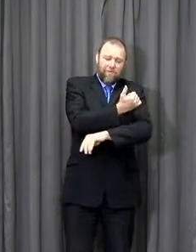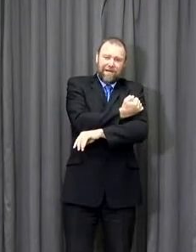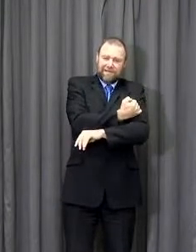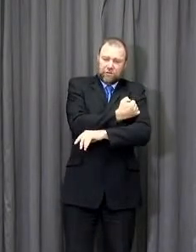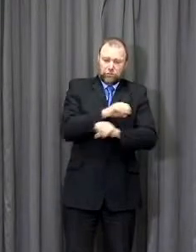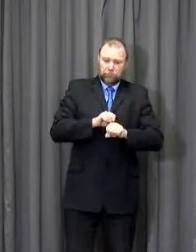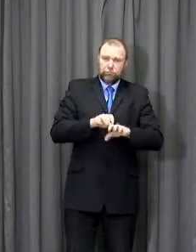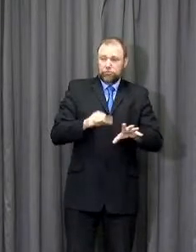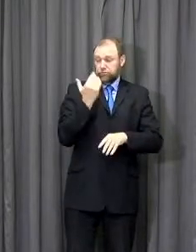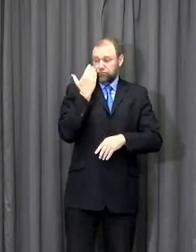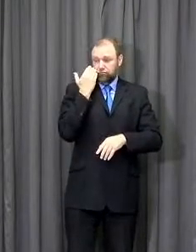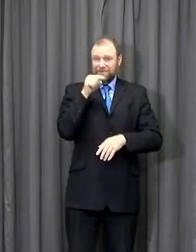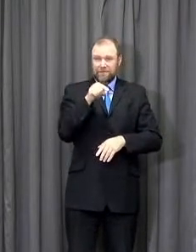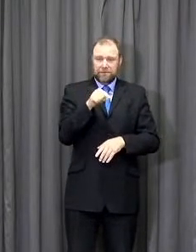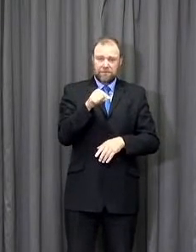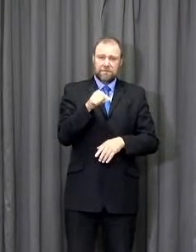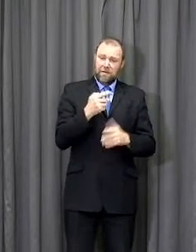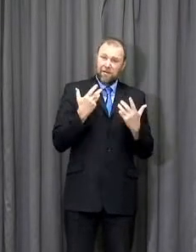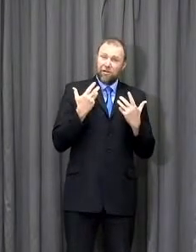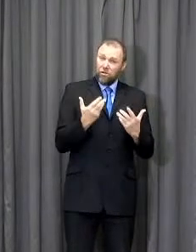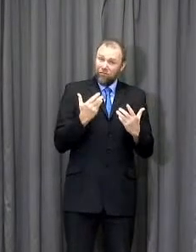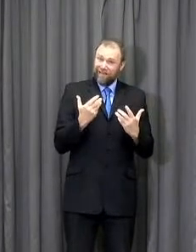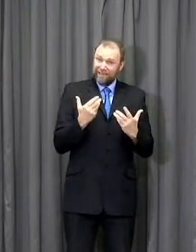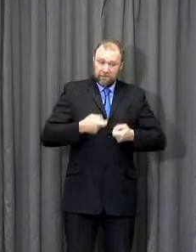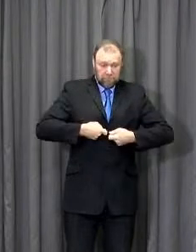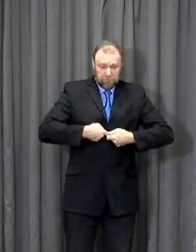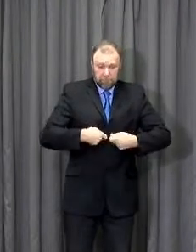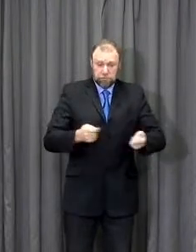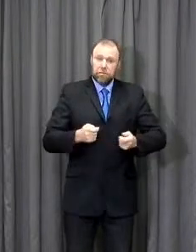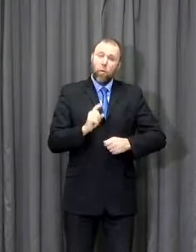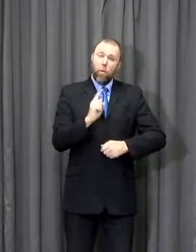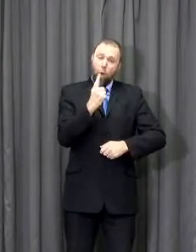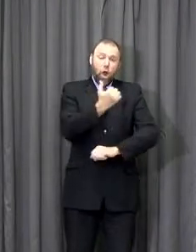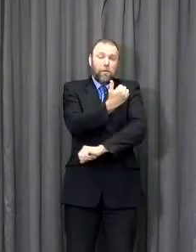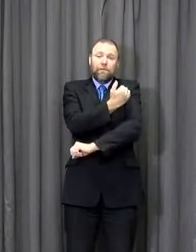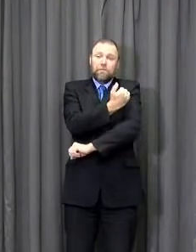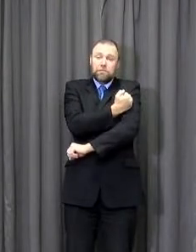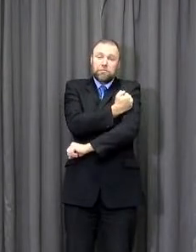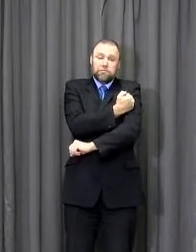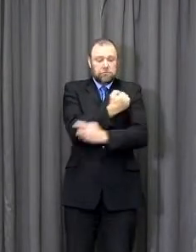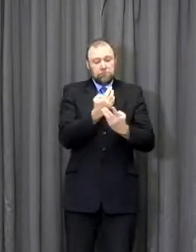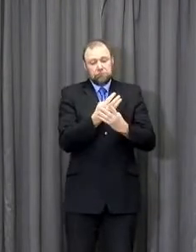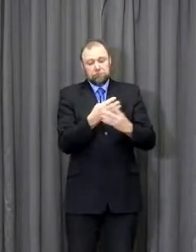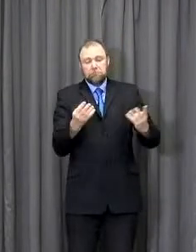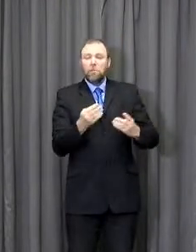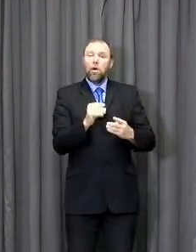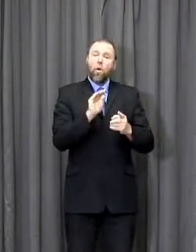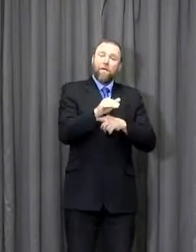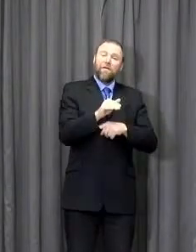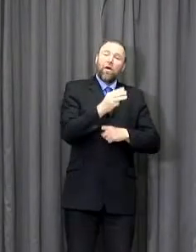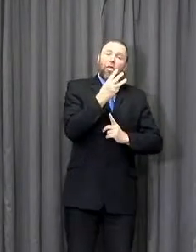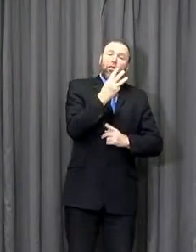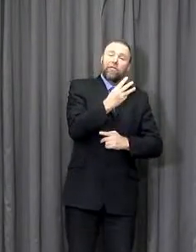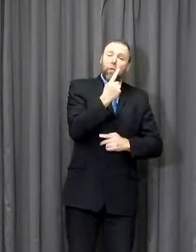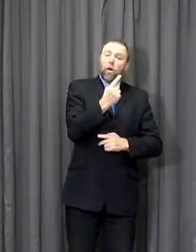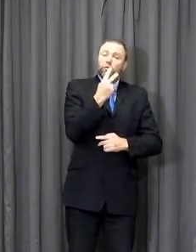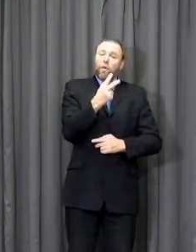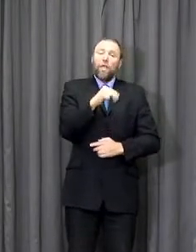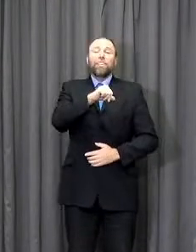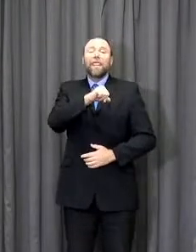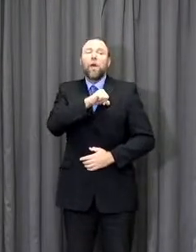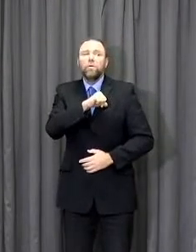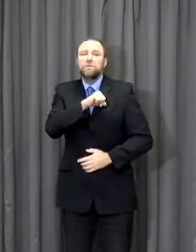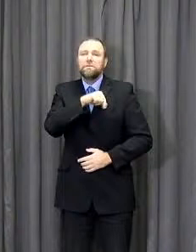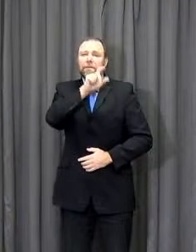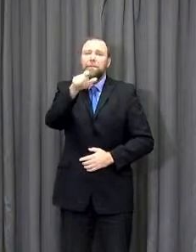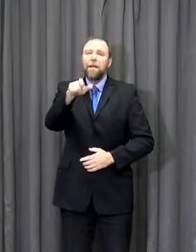currently have vaccinated, given a first dose of vaccine to just over 312,000 people